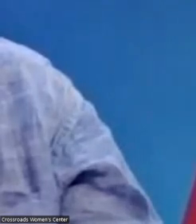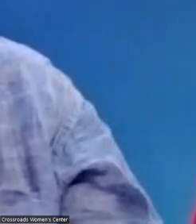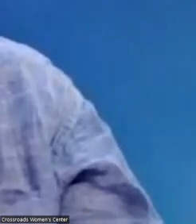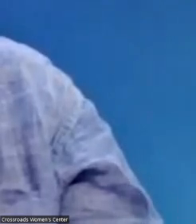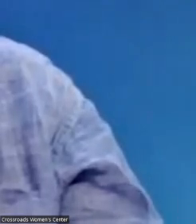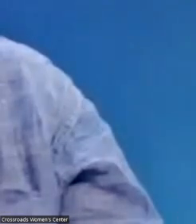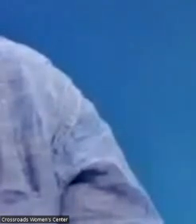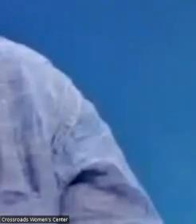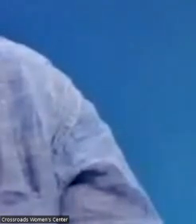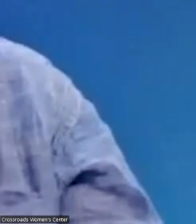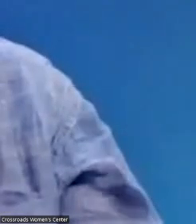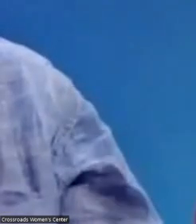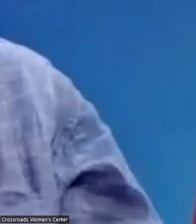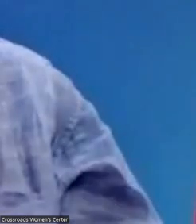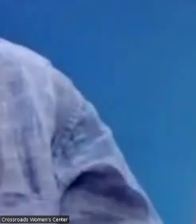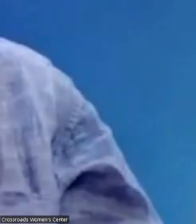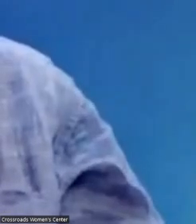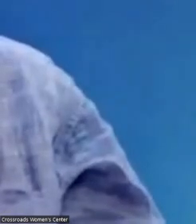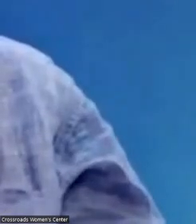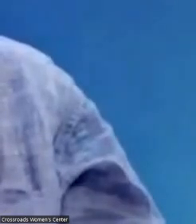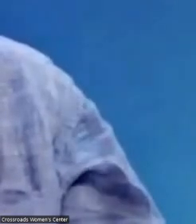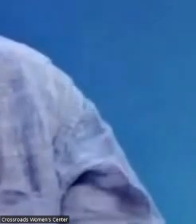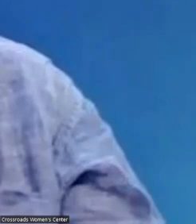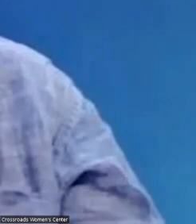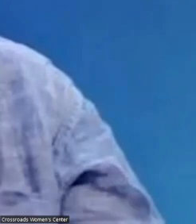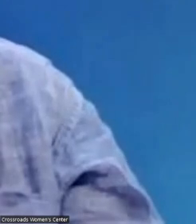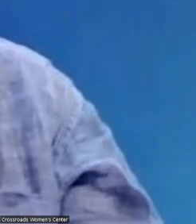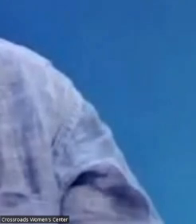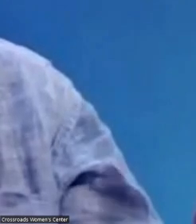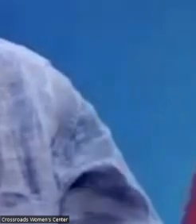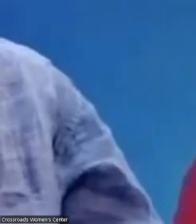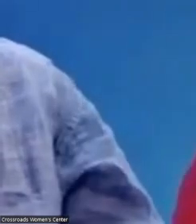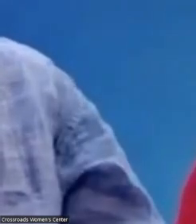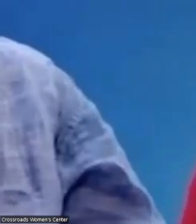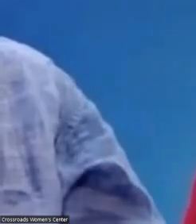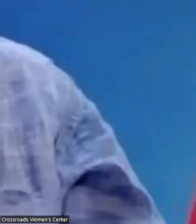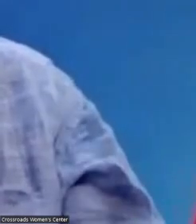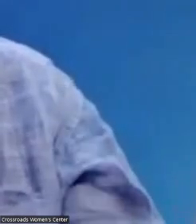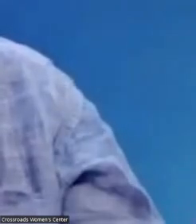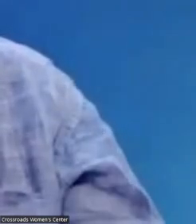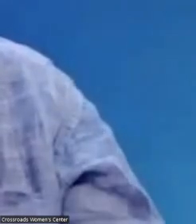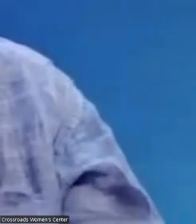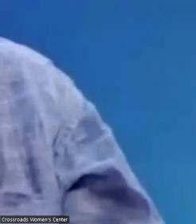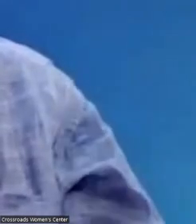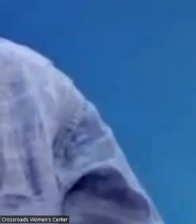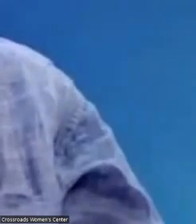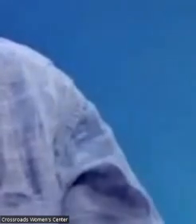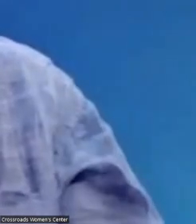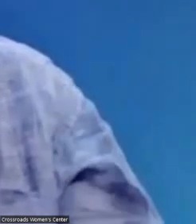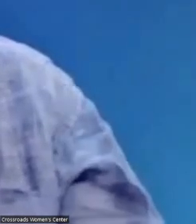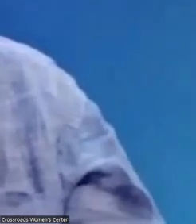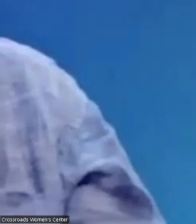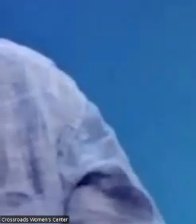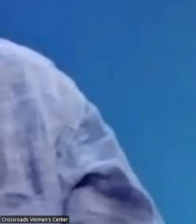so expensive. So expensive. And then number three, which are lovely, more liberal folks, you